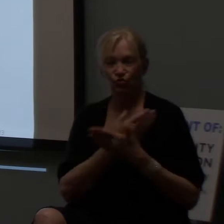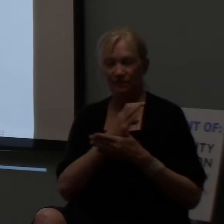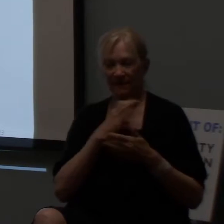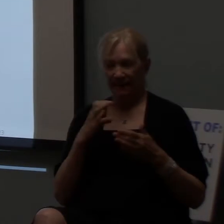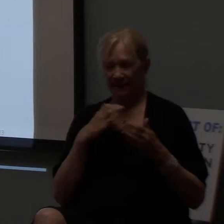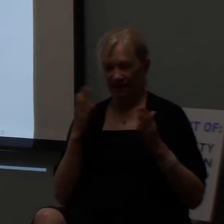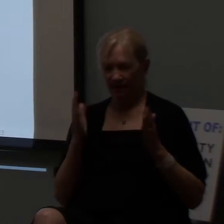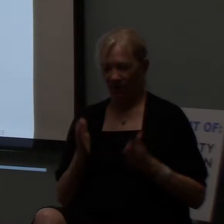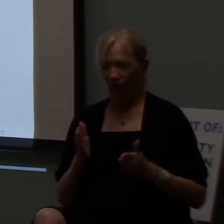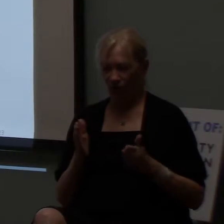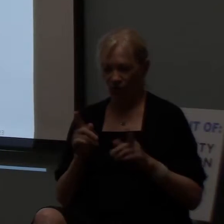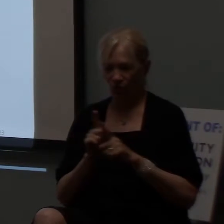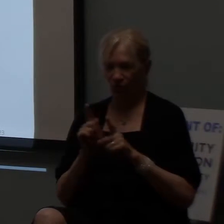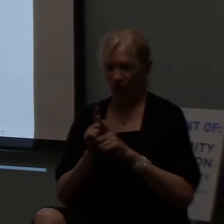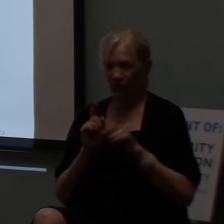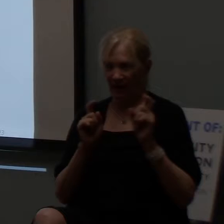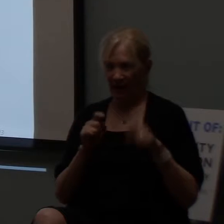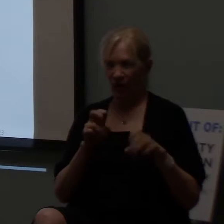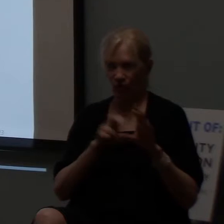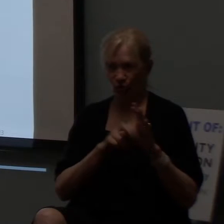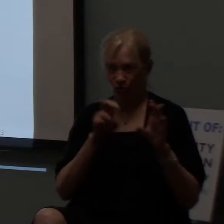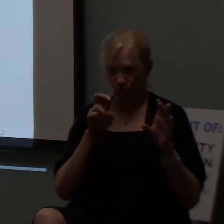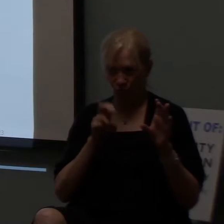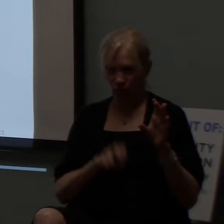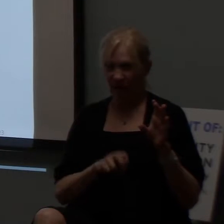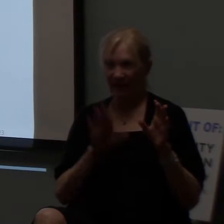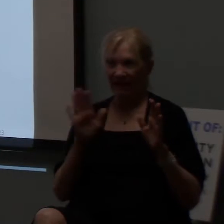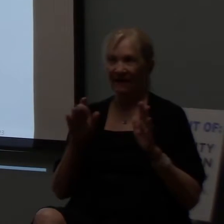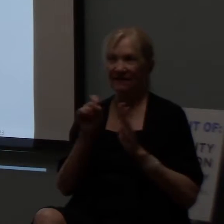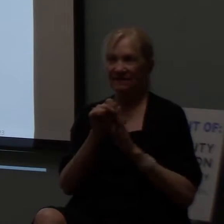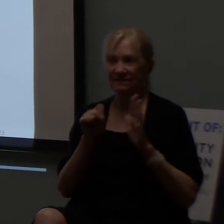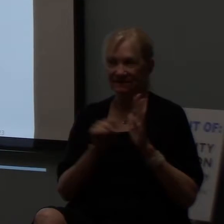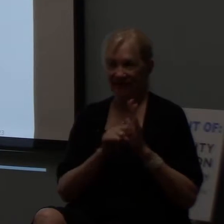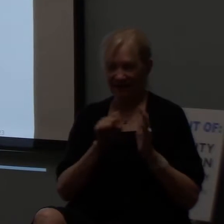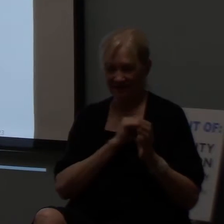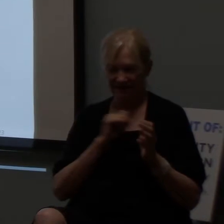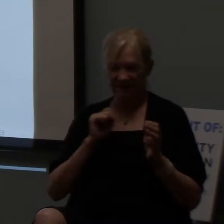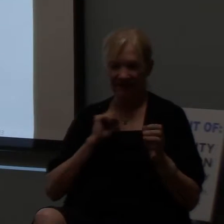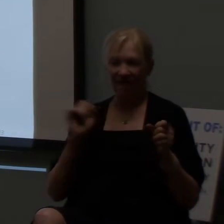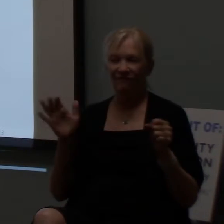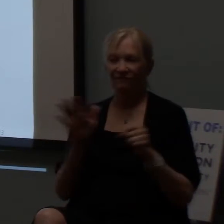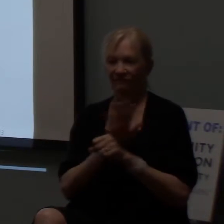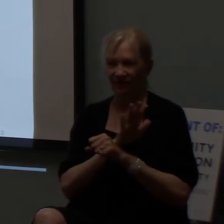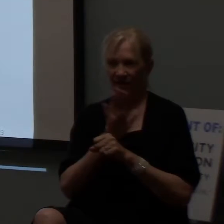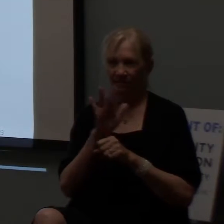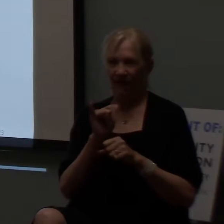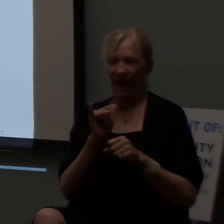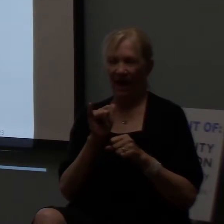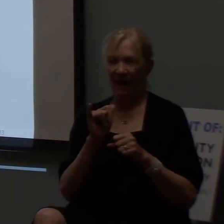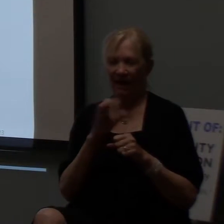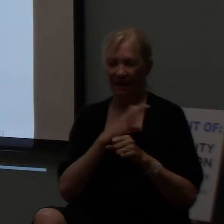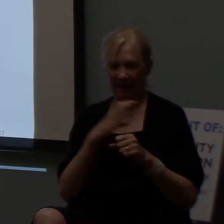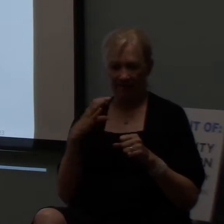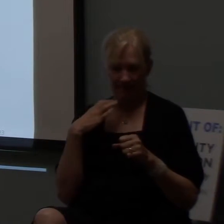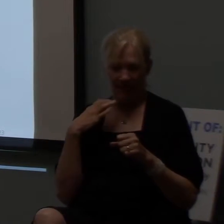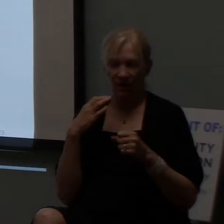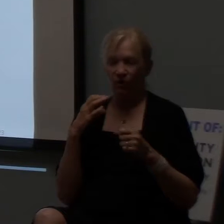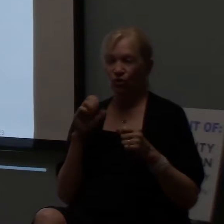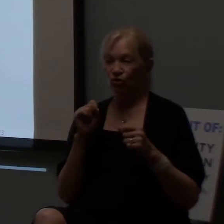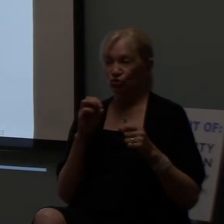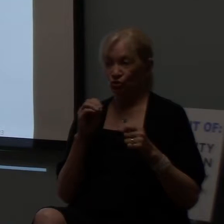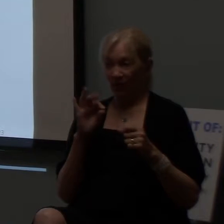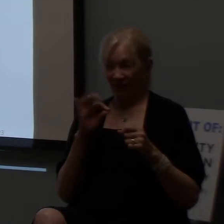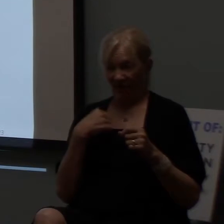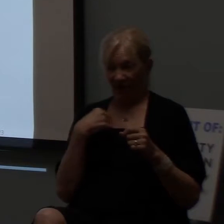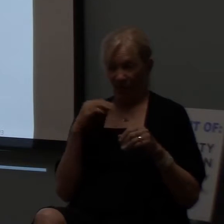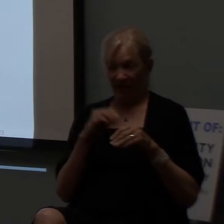also had to resign his state senate seat, and it got filled by a vacancy committee in order to run. So if I